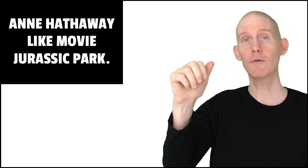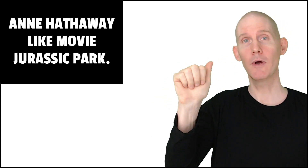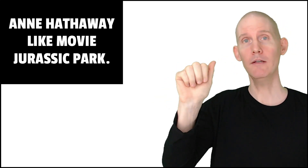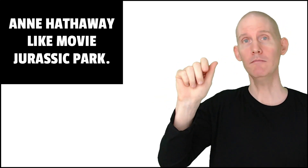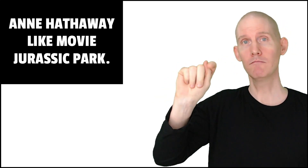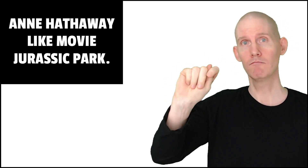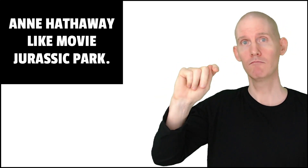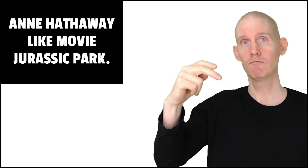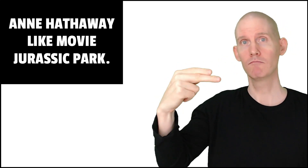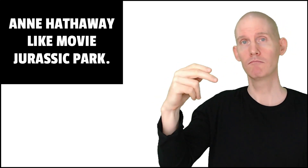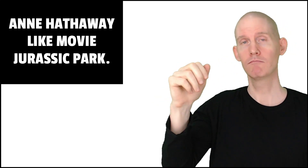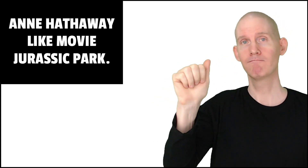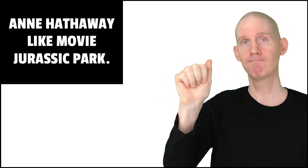Hathaway